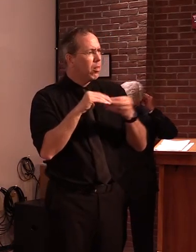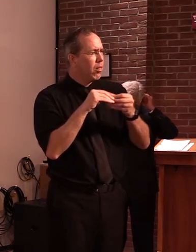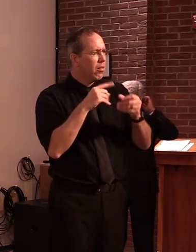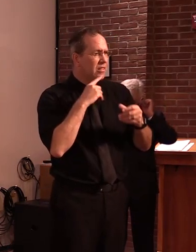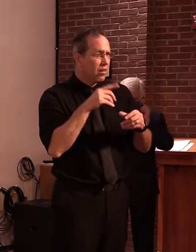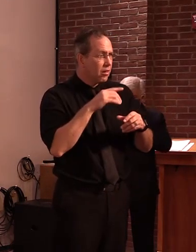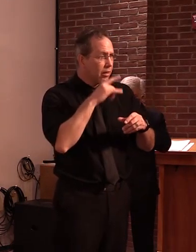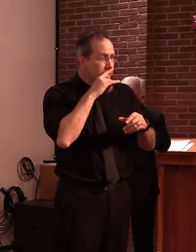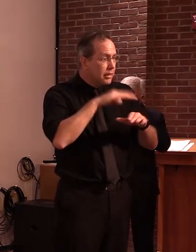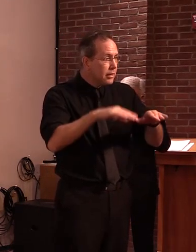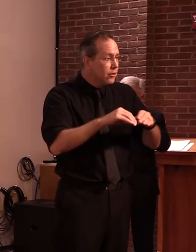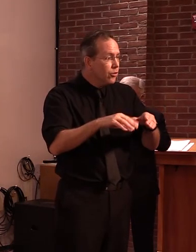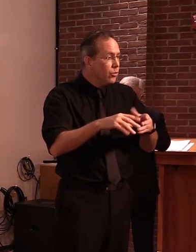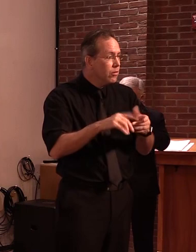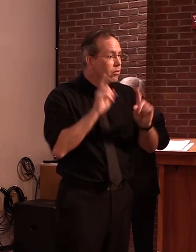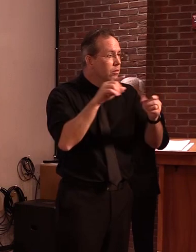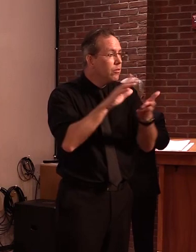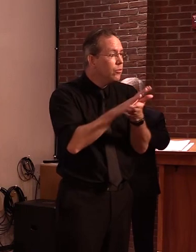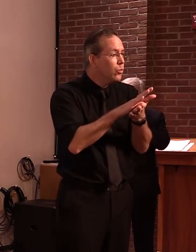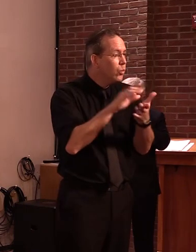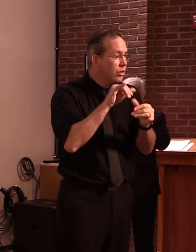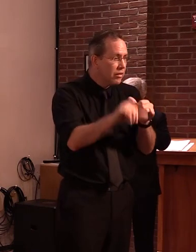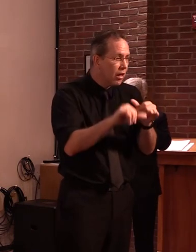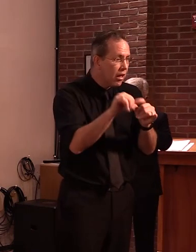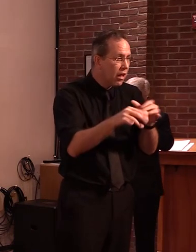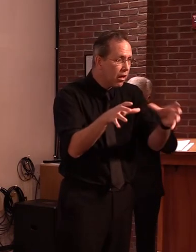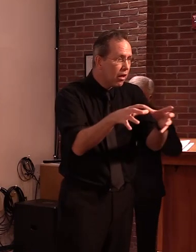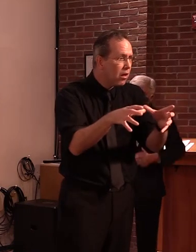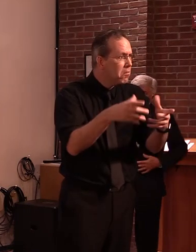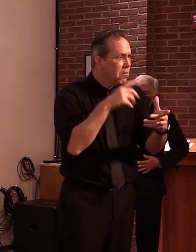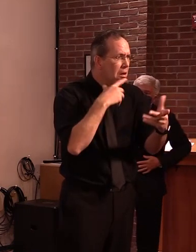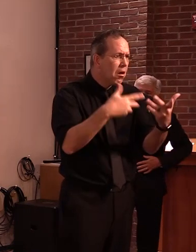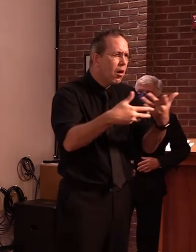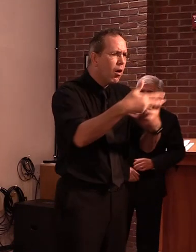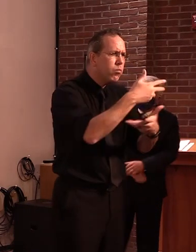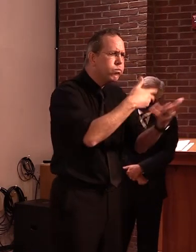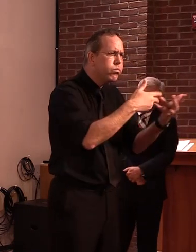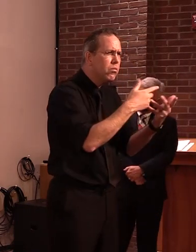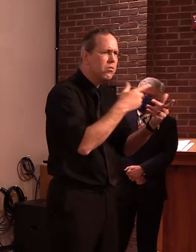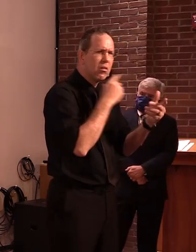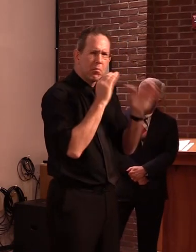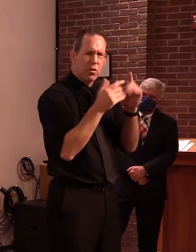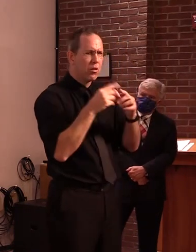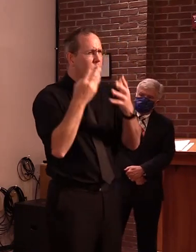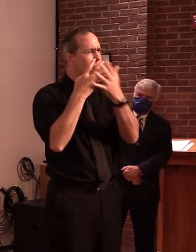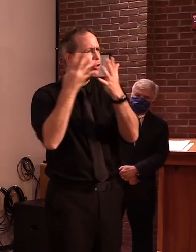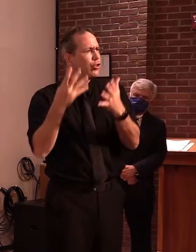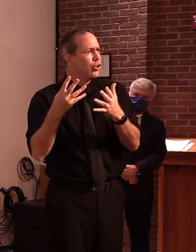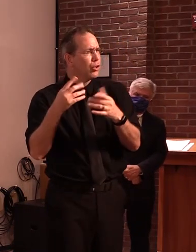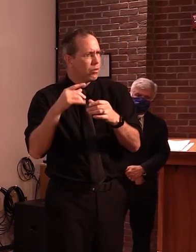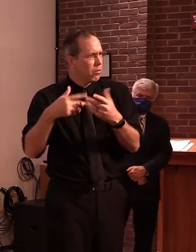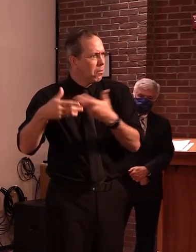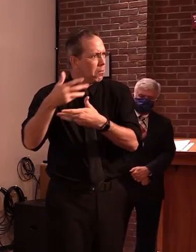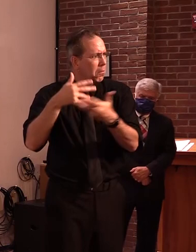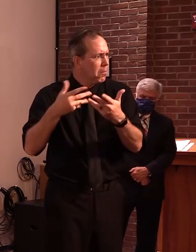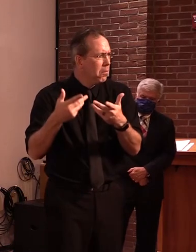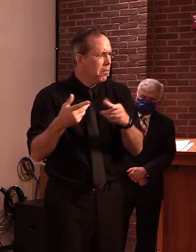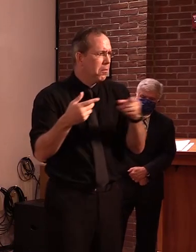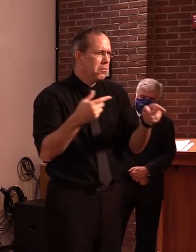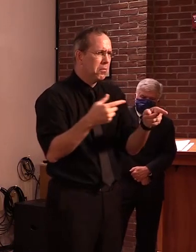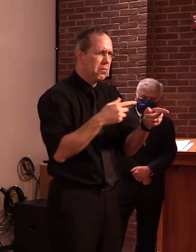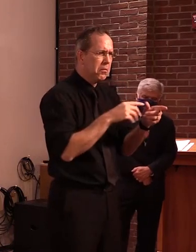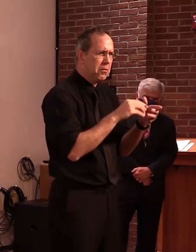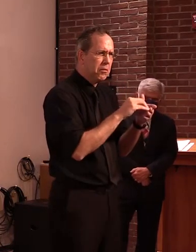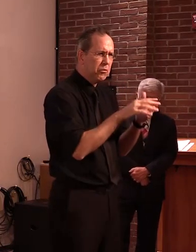state prisons can mingle a bit. What's your take on that? And then unrelated,